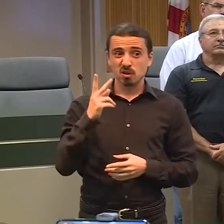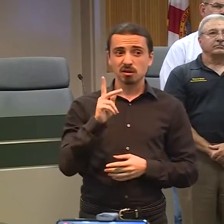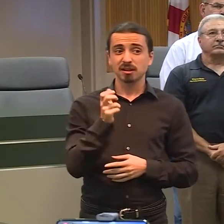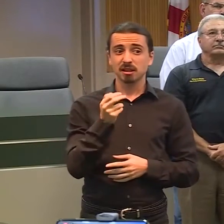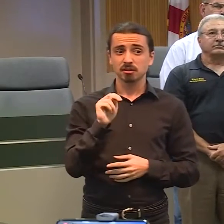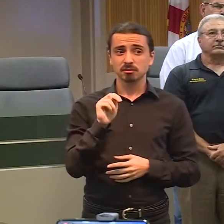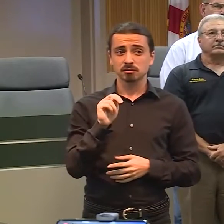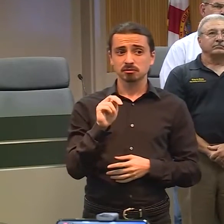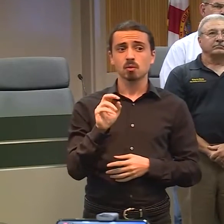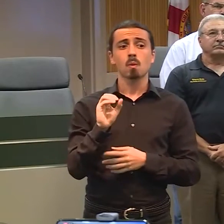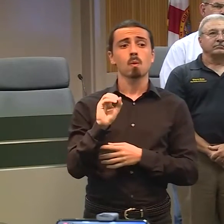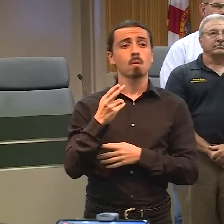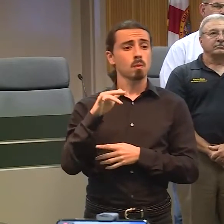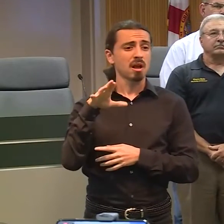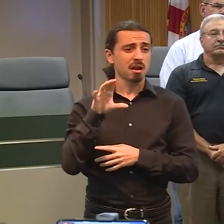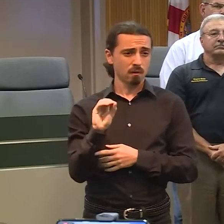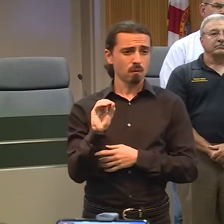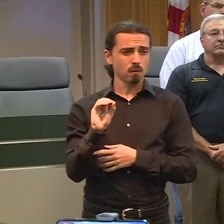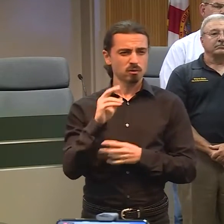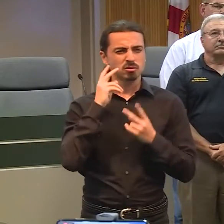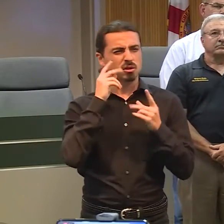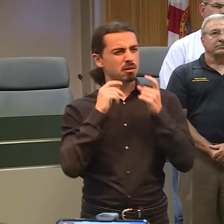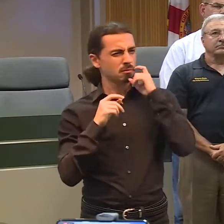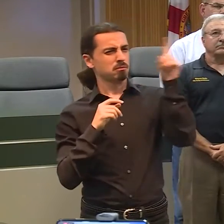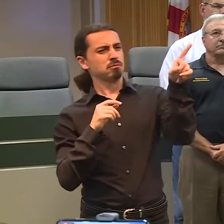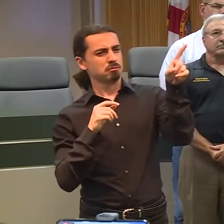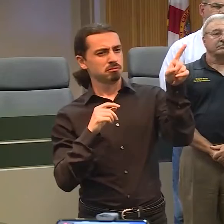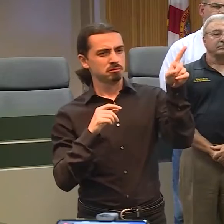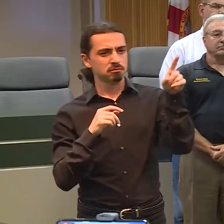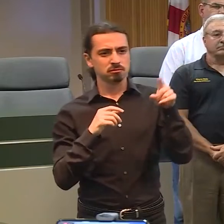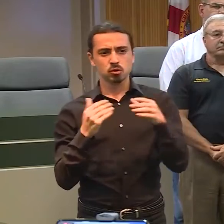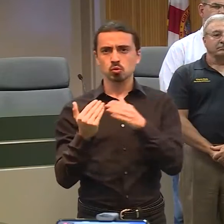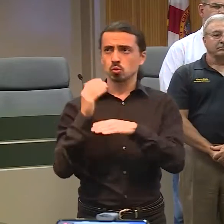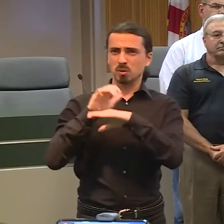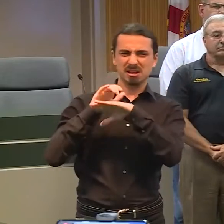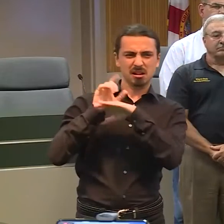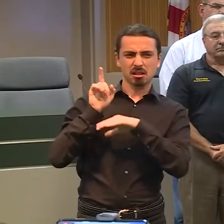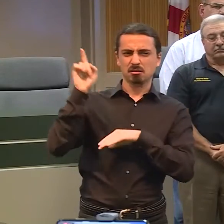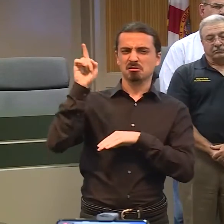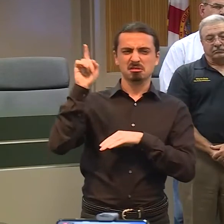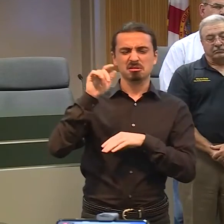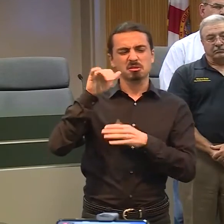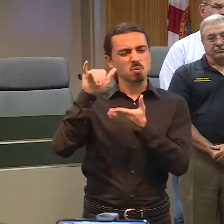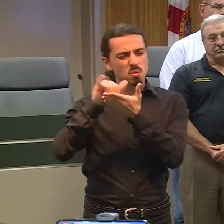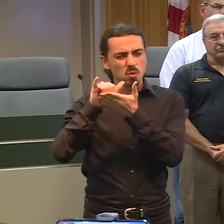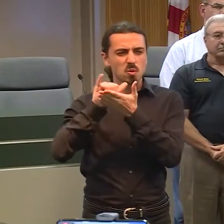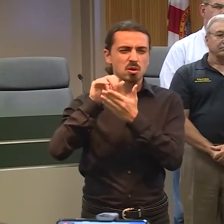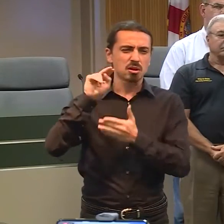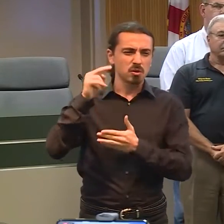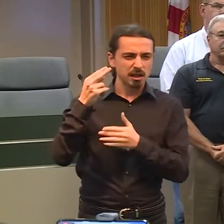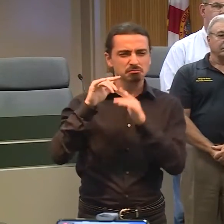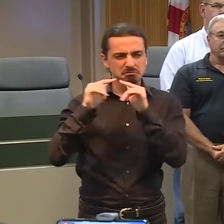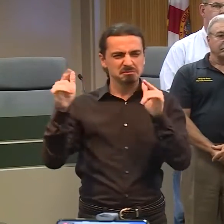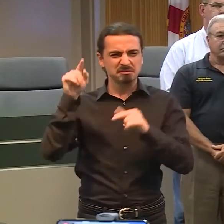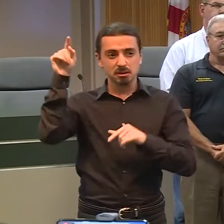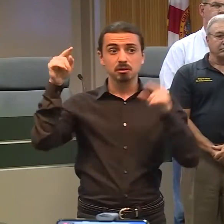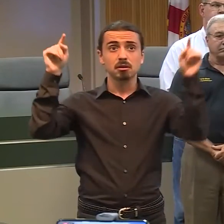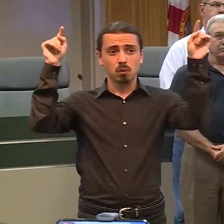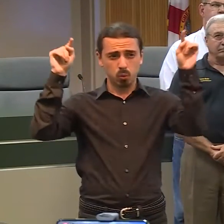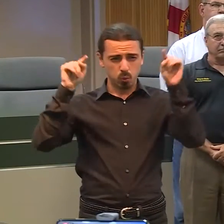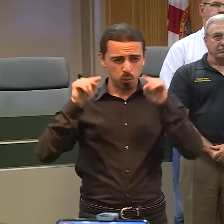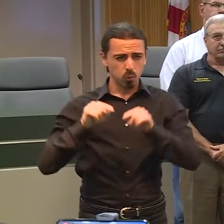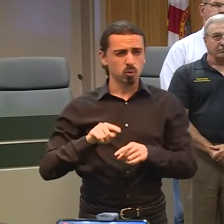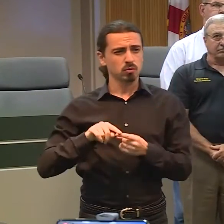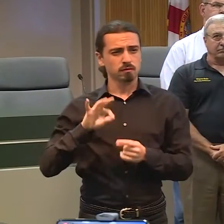New England. And they're all headed this way through Georgia into Florida to help us after the storm is over and put things back together again. And you